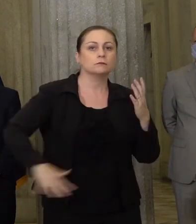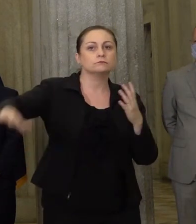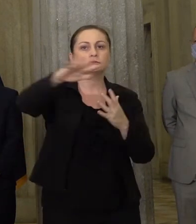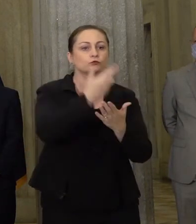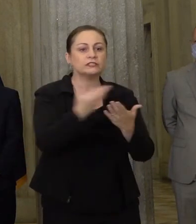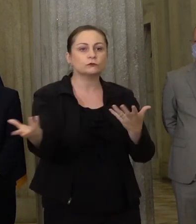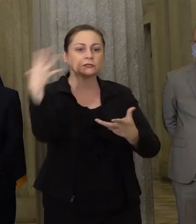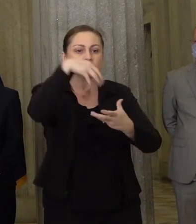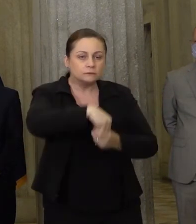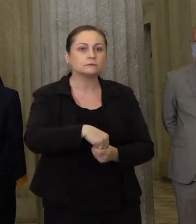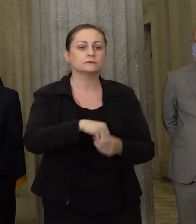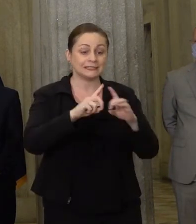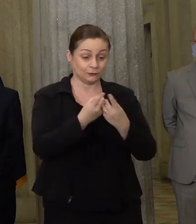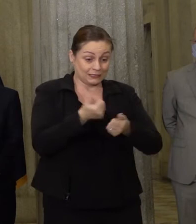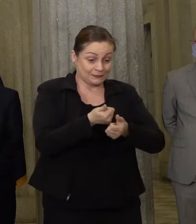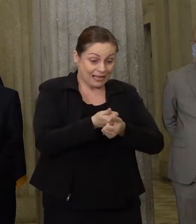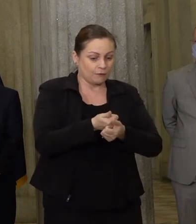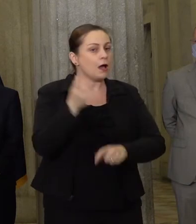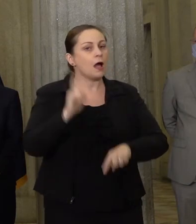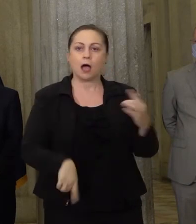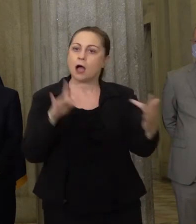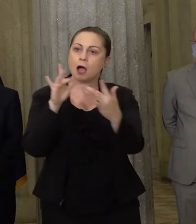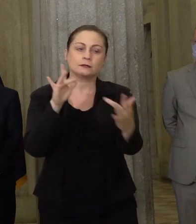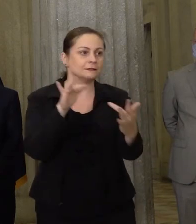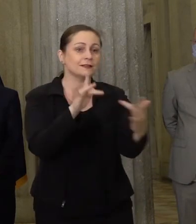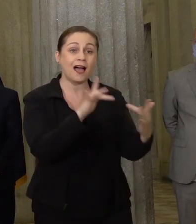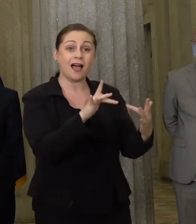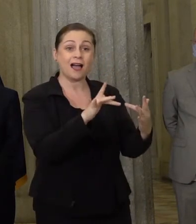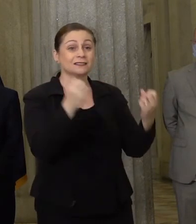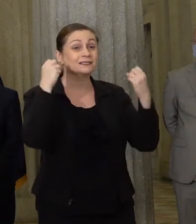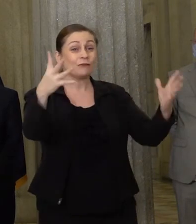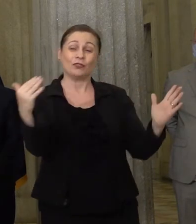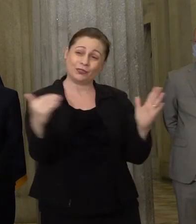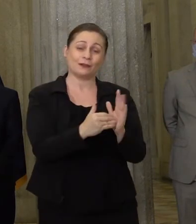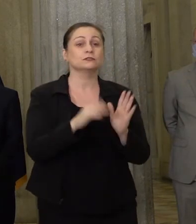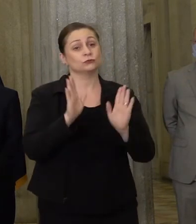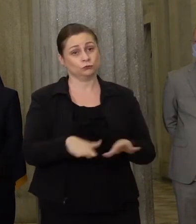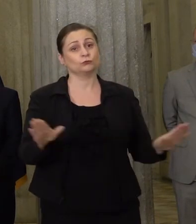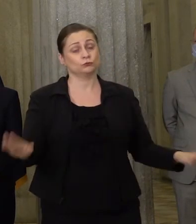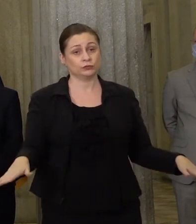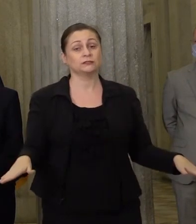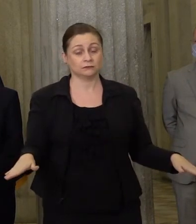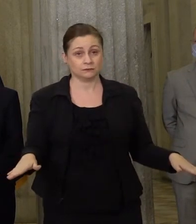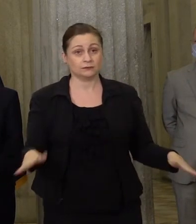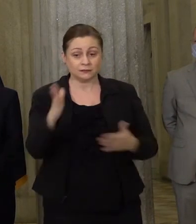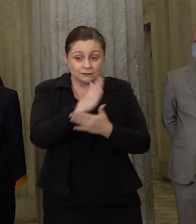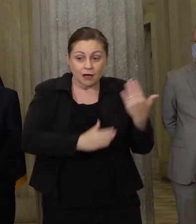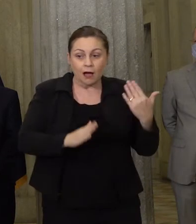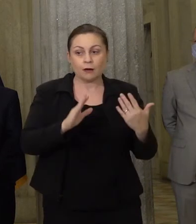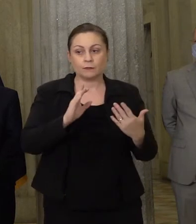involved, all the way down in the districts, have not been able to reach several thousand children, and there's some that have only been